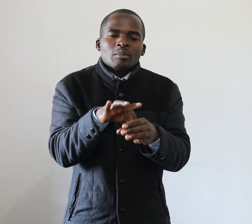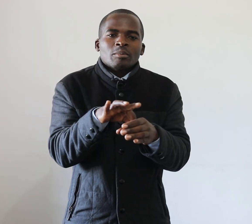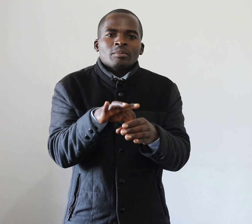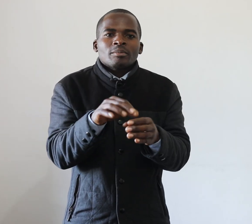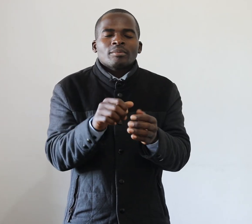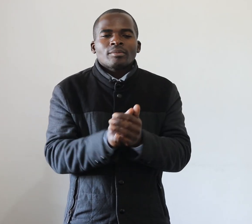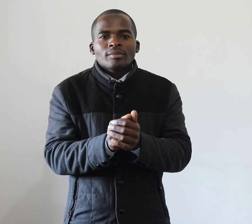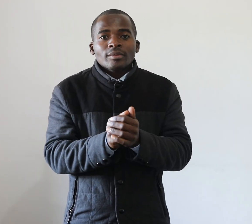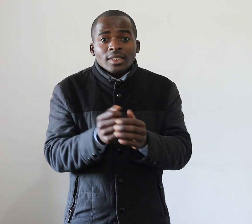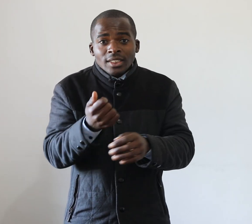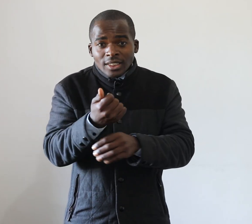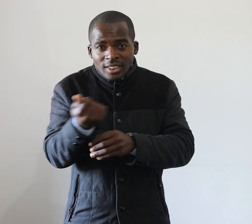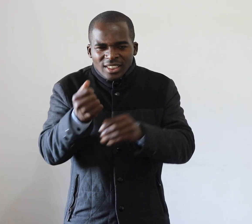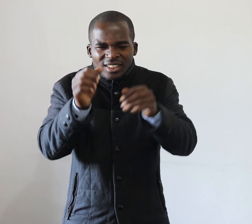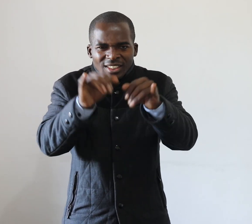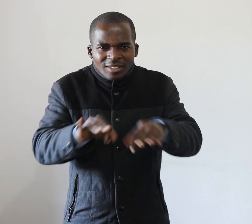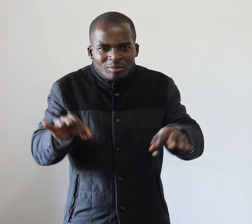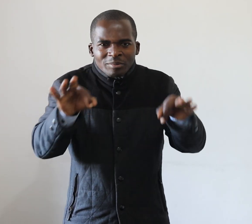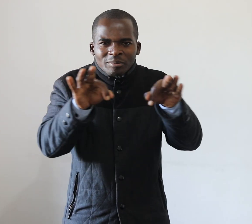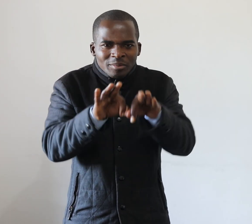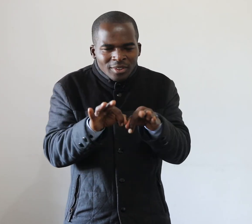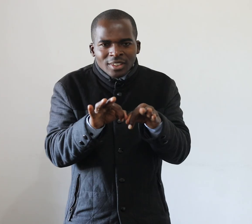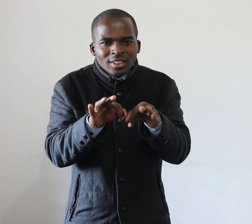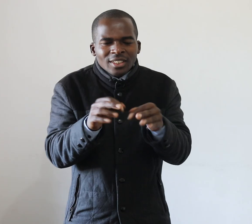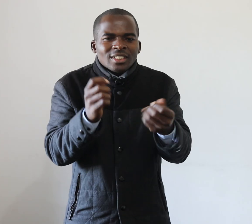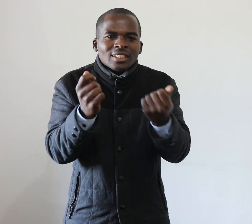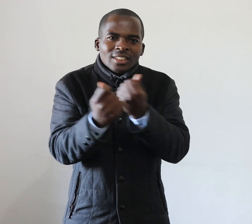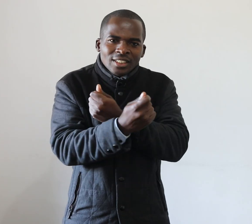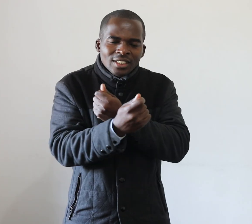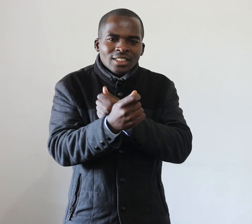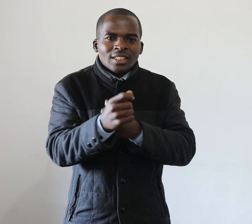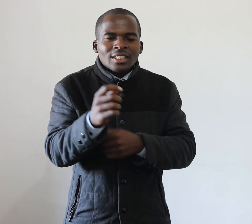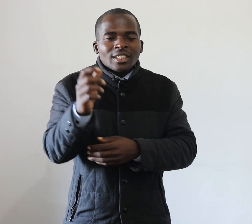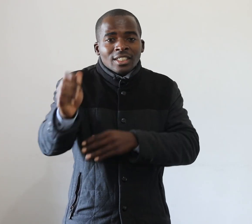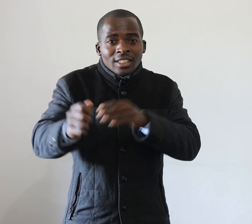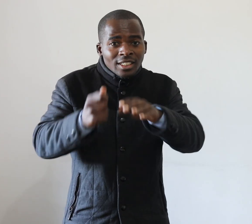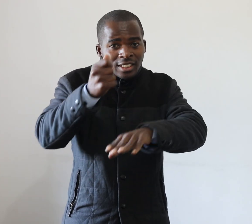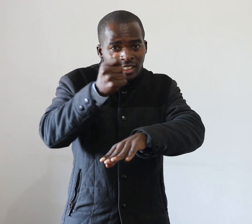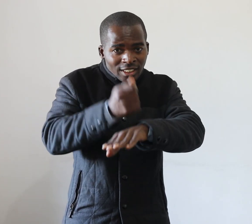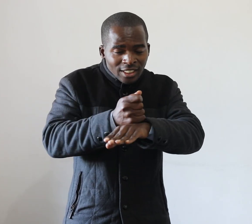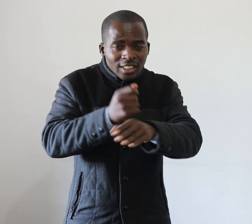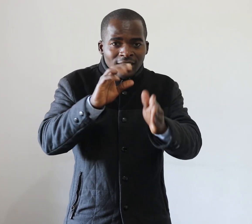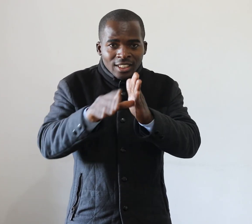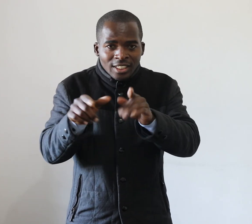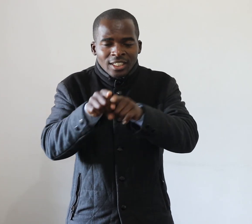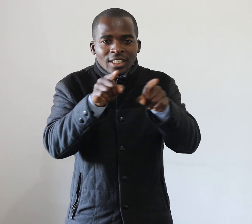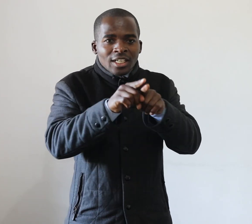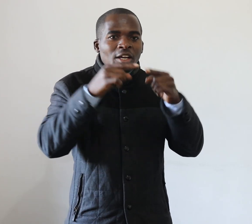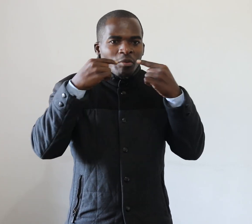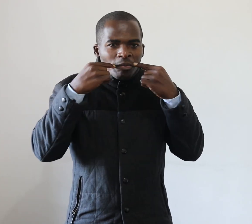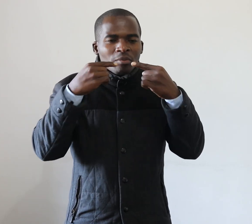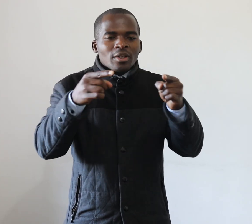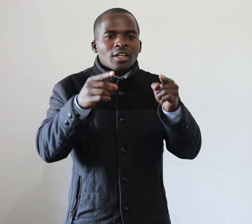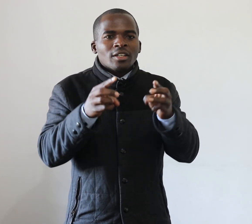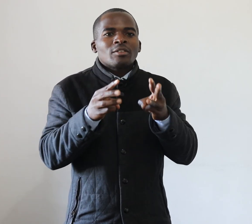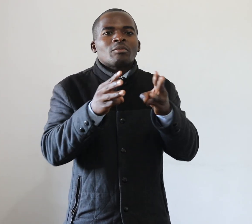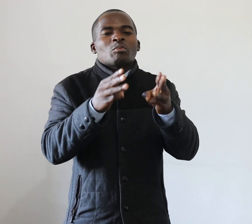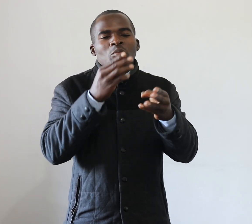Another important change is that the appointment must now be published in the Gazette. This makes